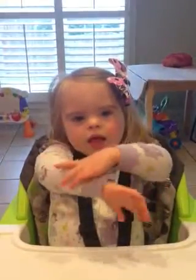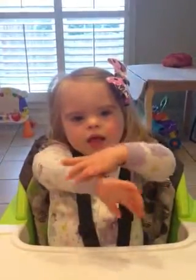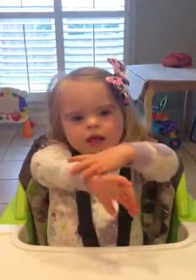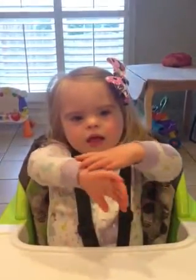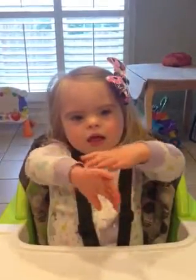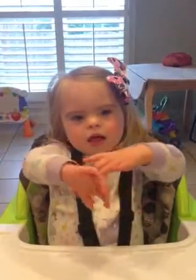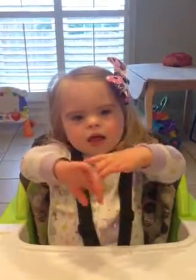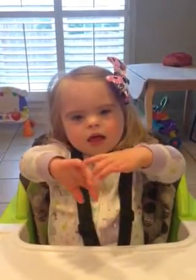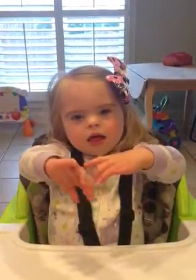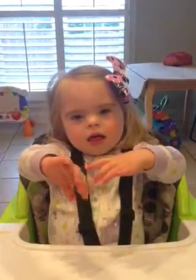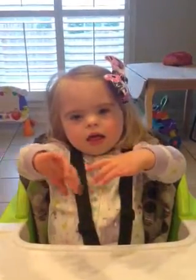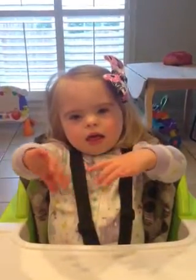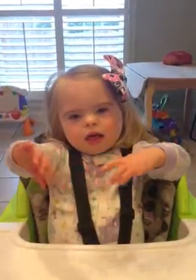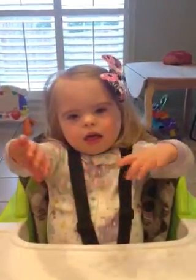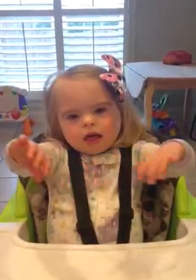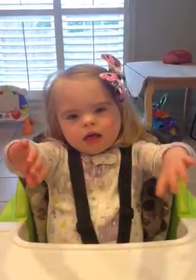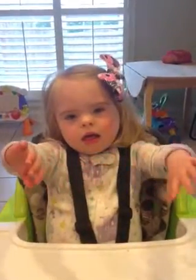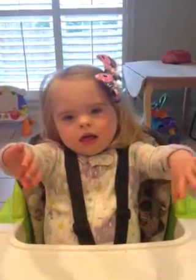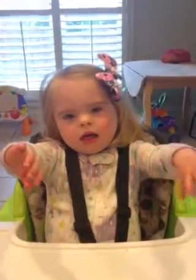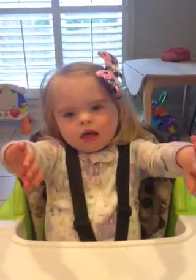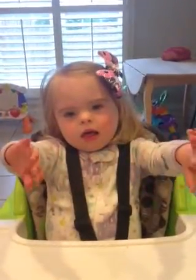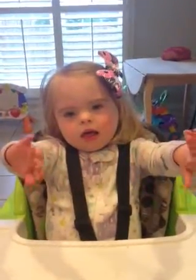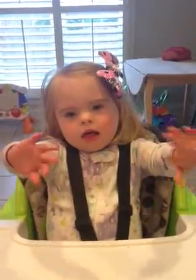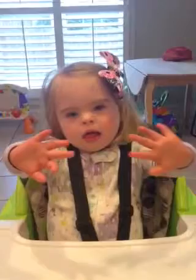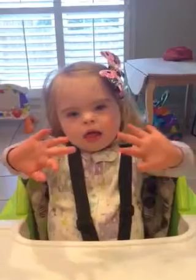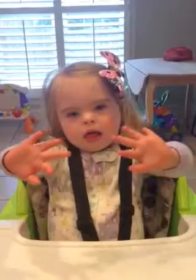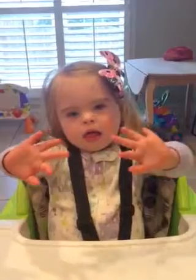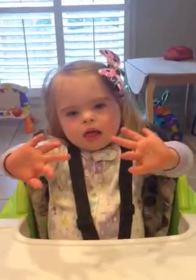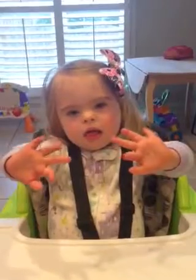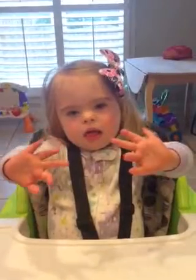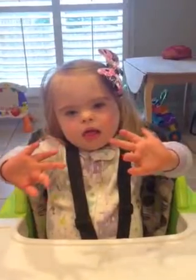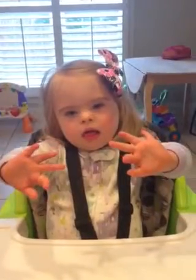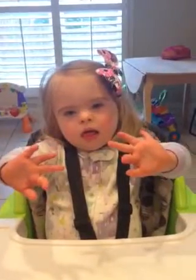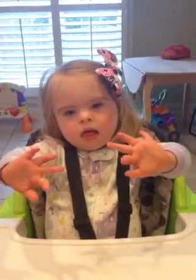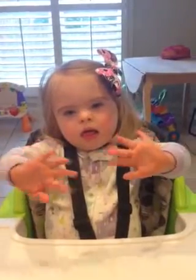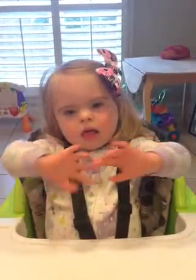Music. Rubbing that arm. Good. What about sing? I want to sing.